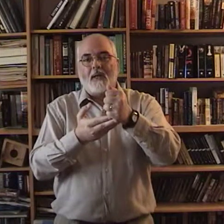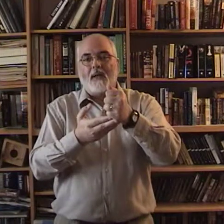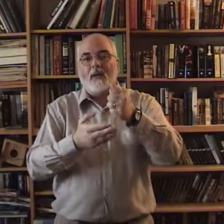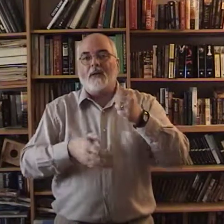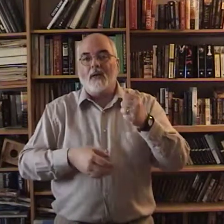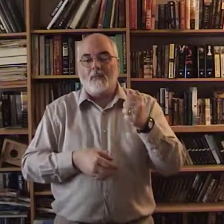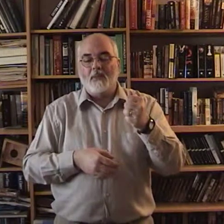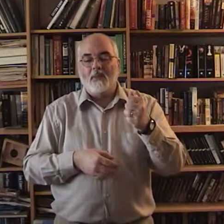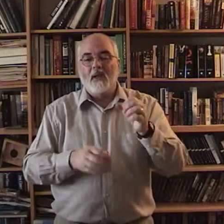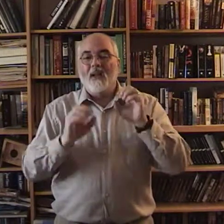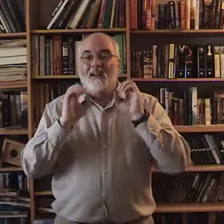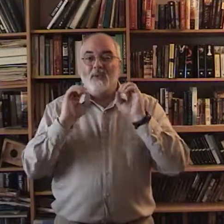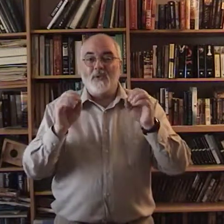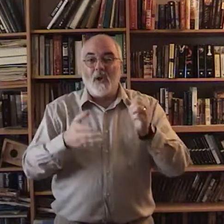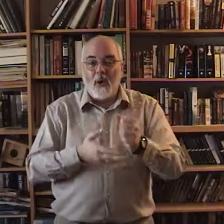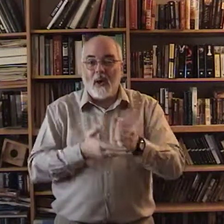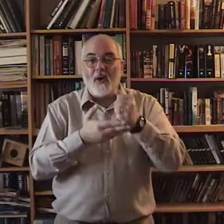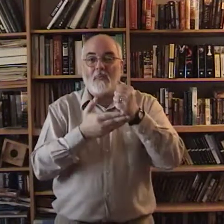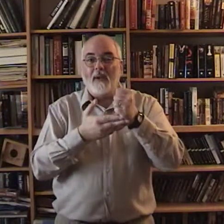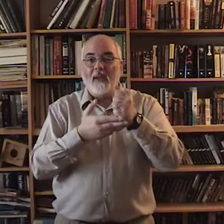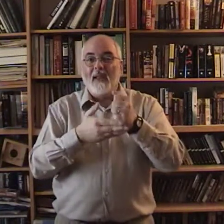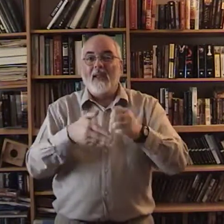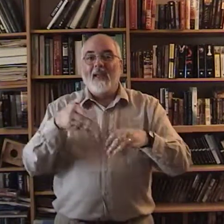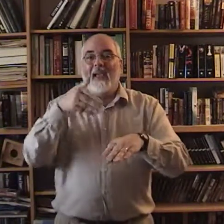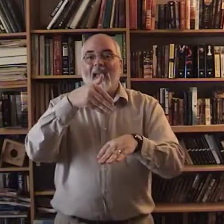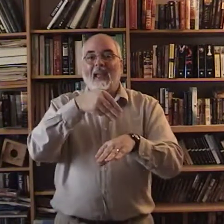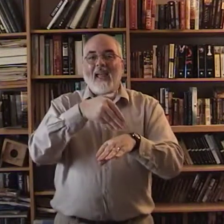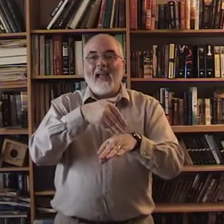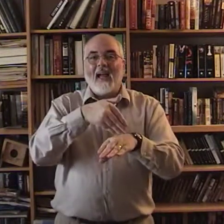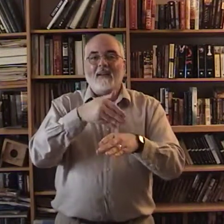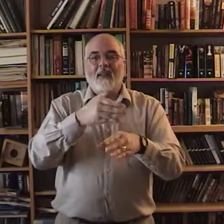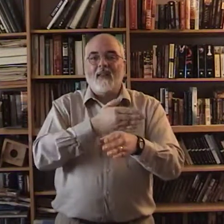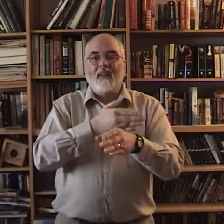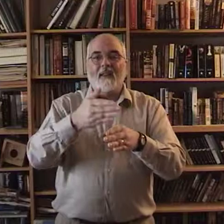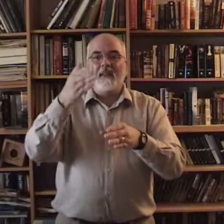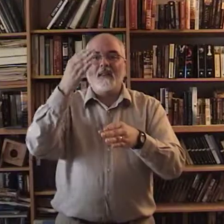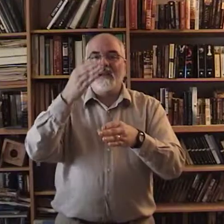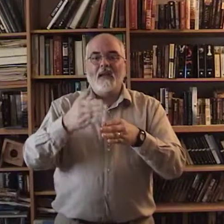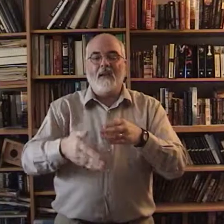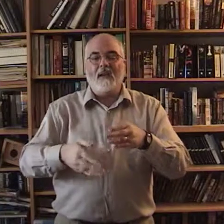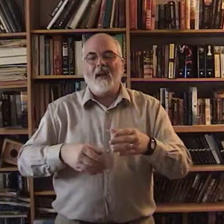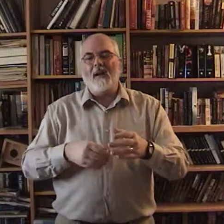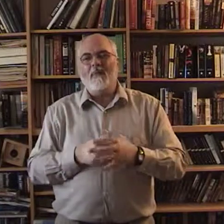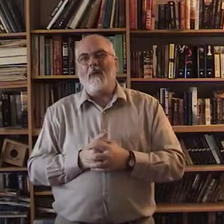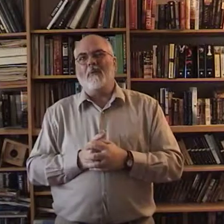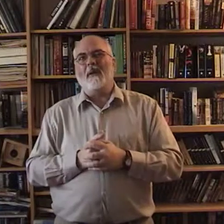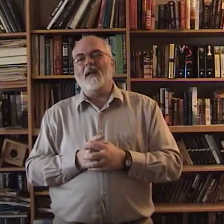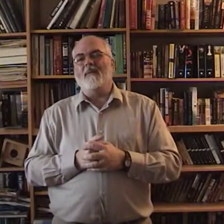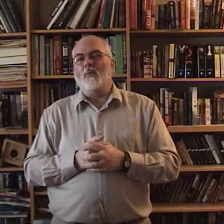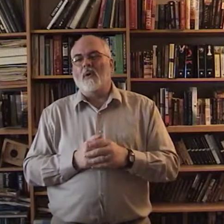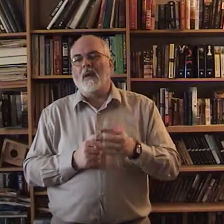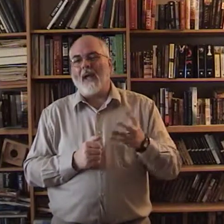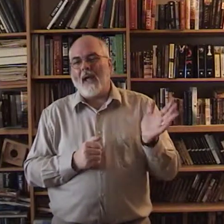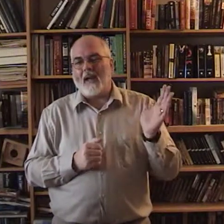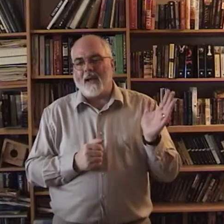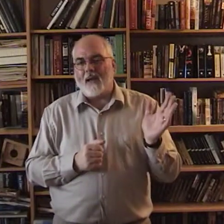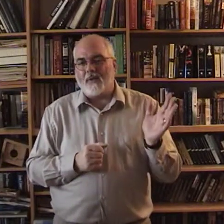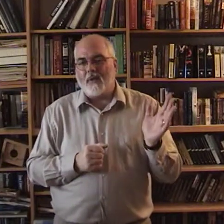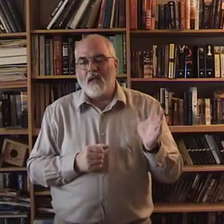and that's help. So no help at the end. And I'd probably leave the word at out.